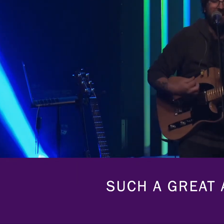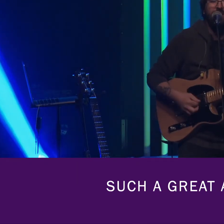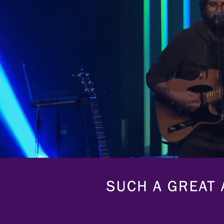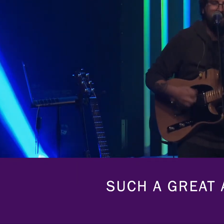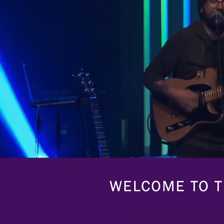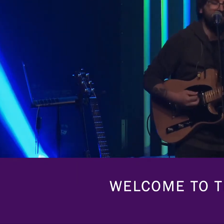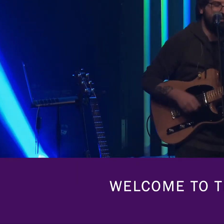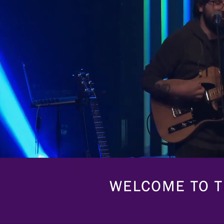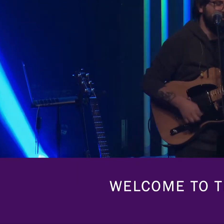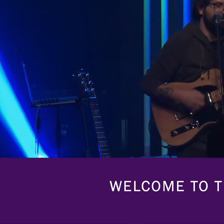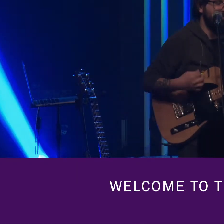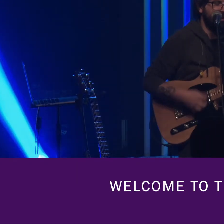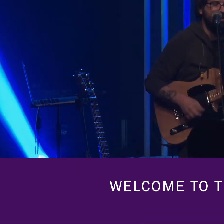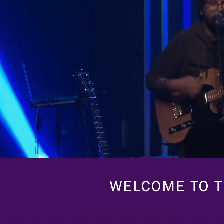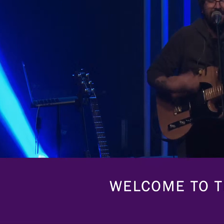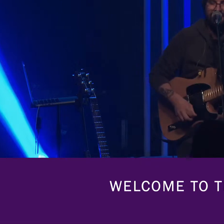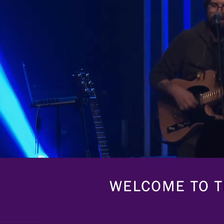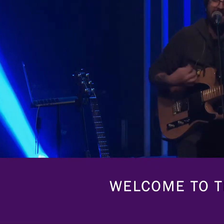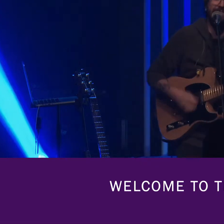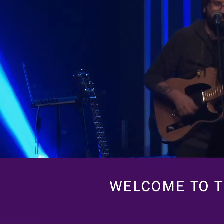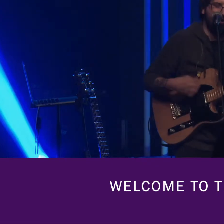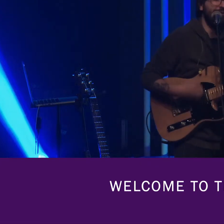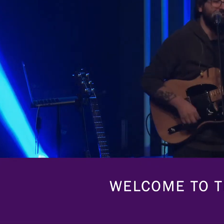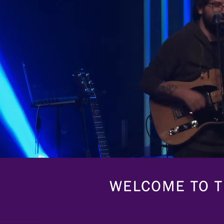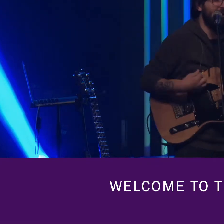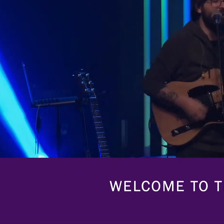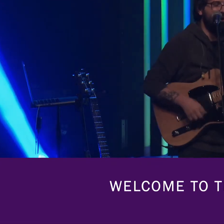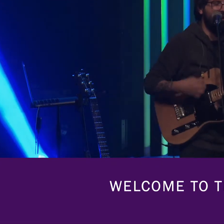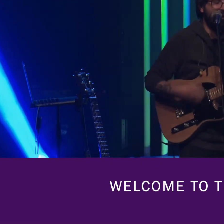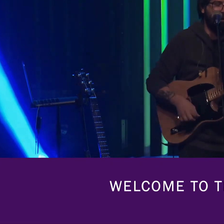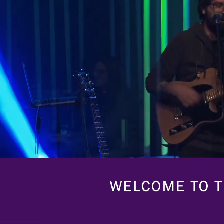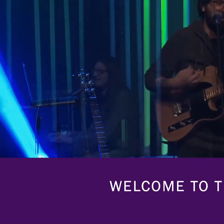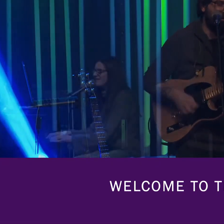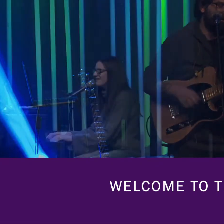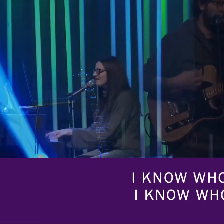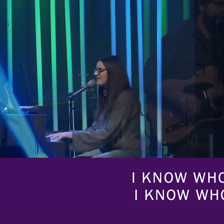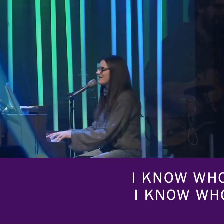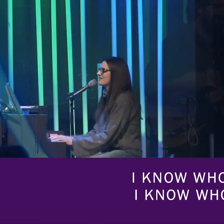adventure. Welcome to the future.